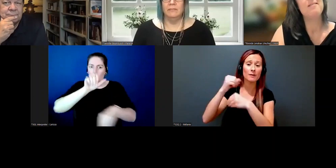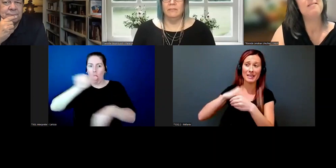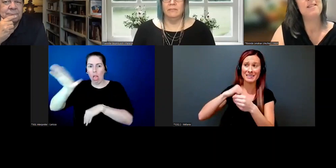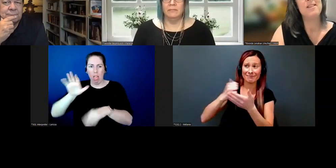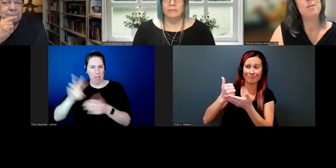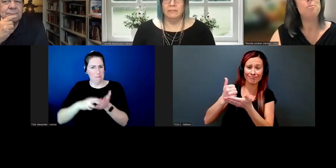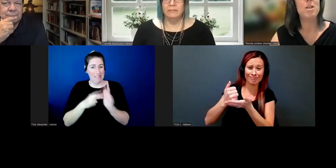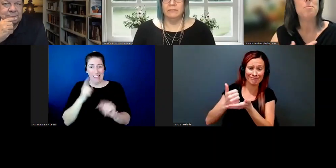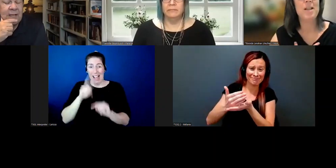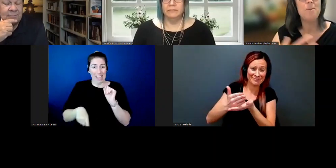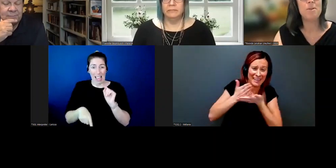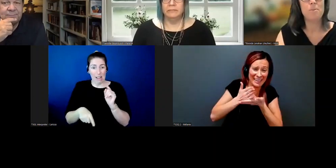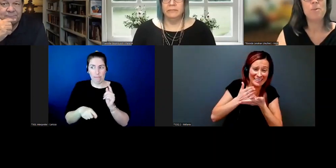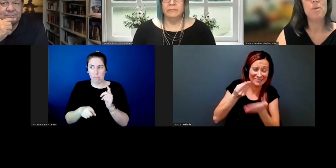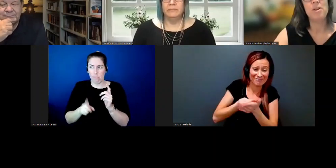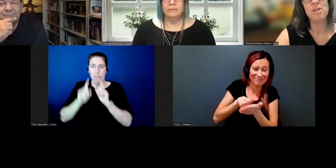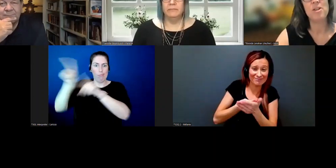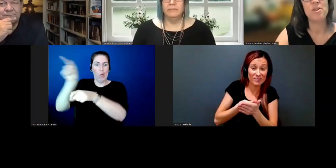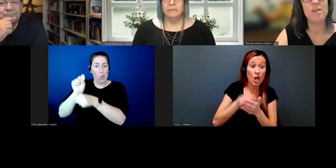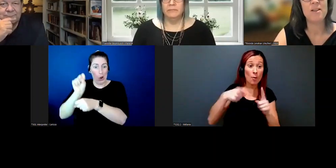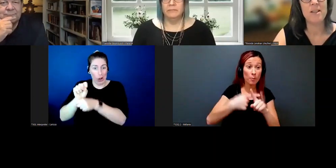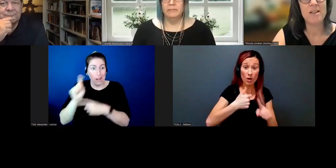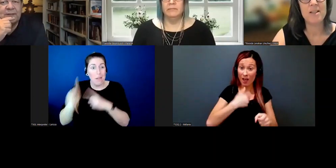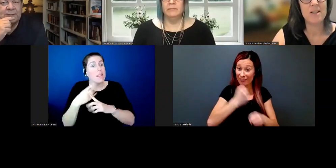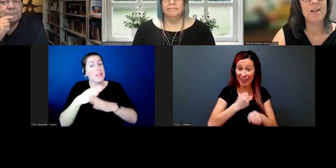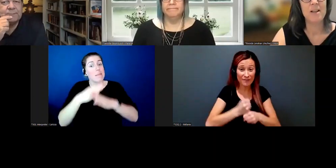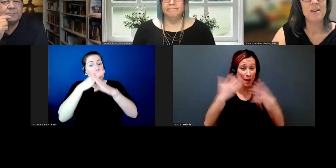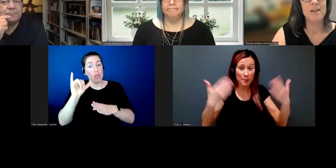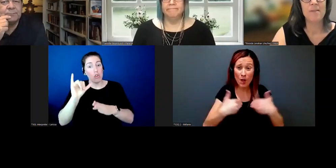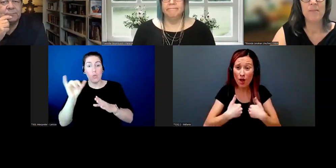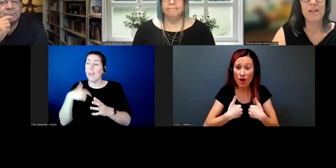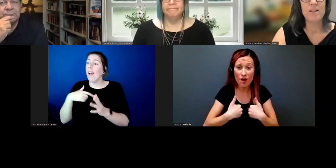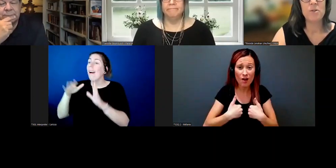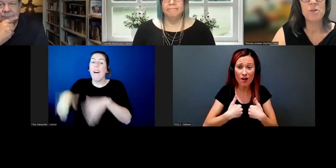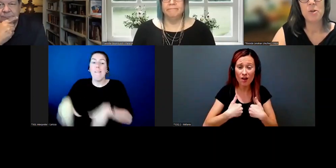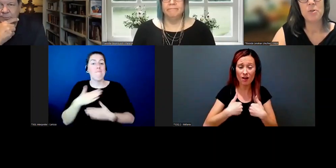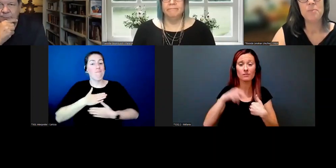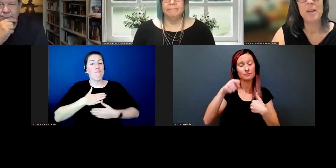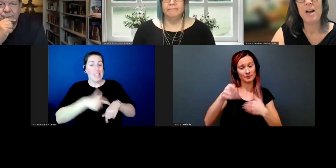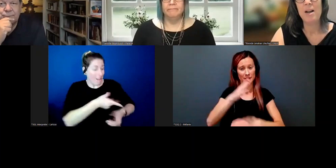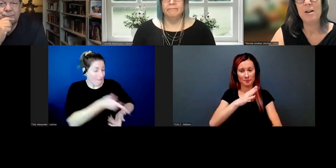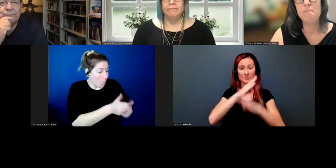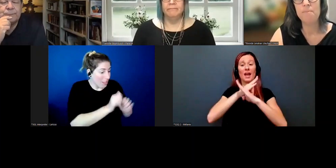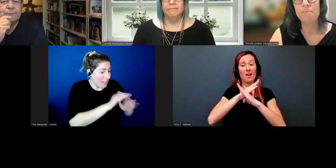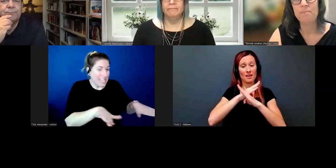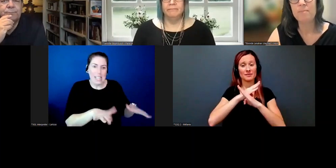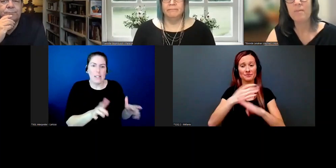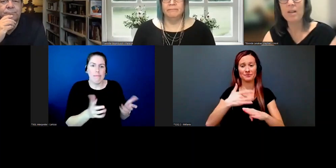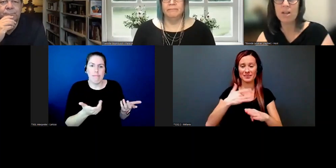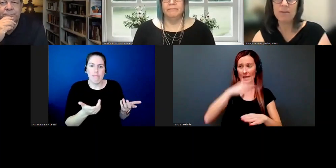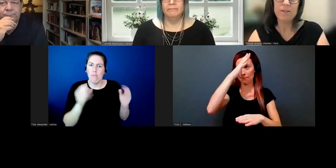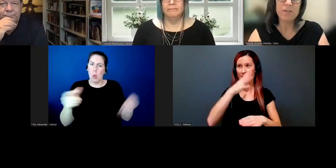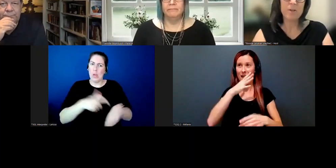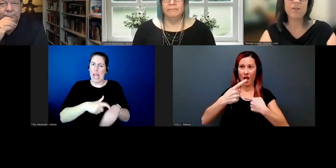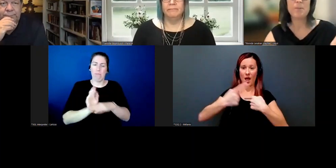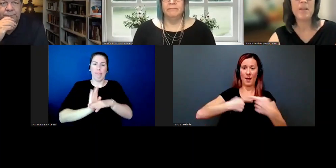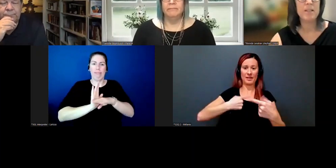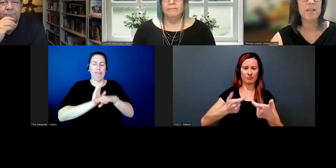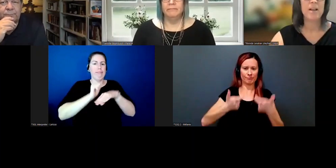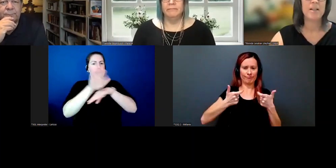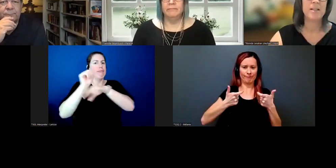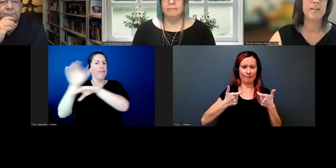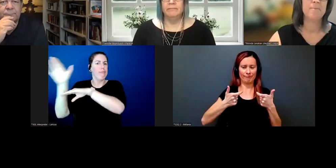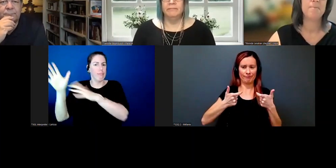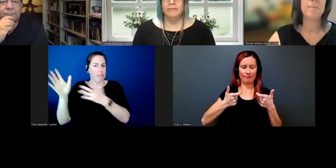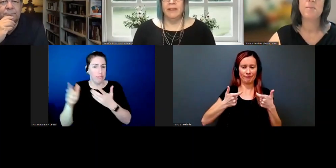parenting, to just being able to be with your children. It's so true. Jennifer, do you want to speak into